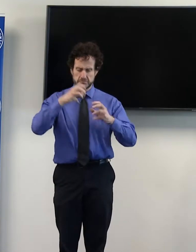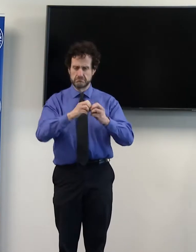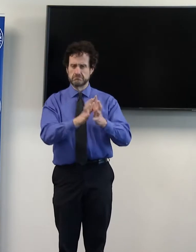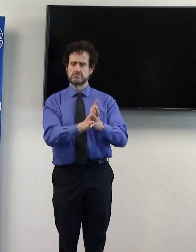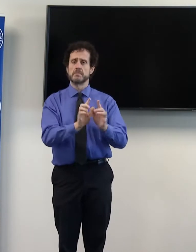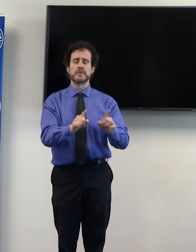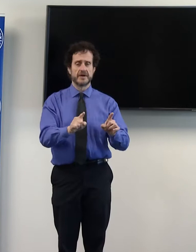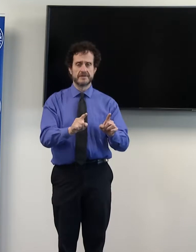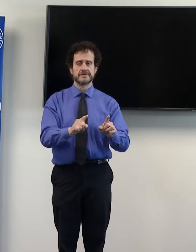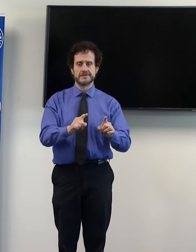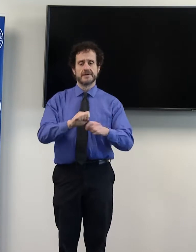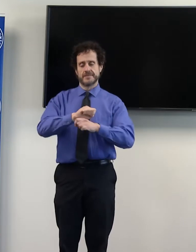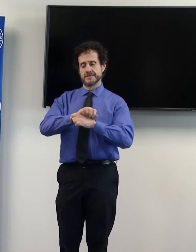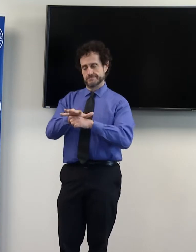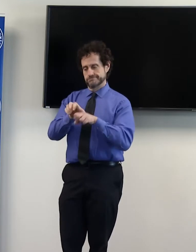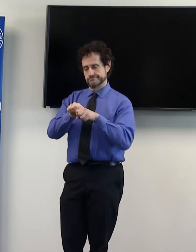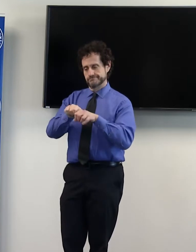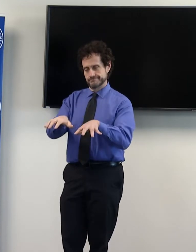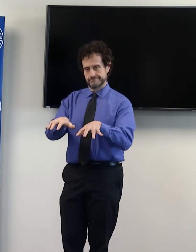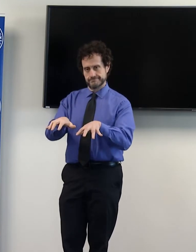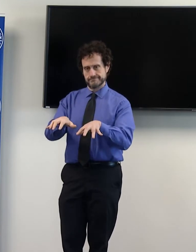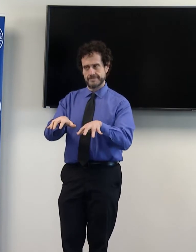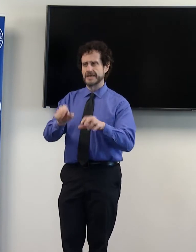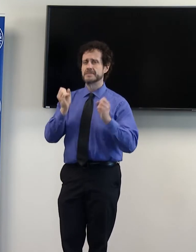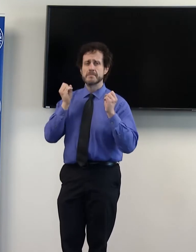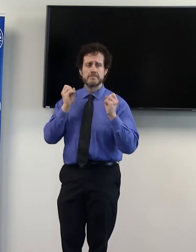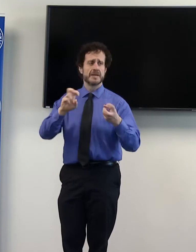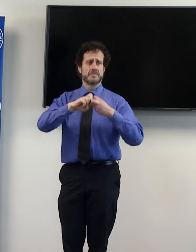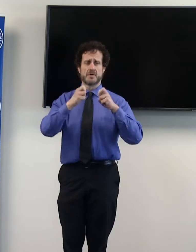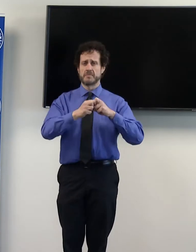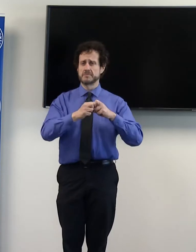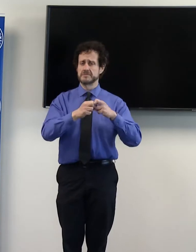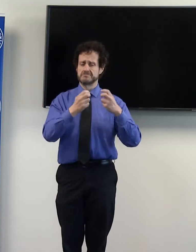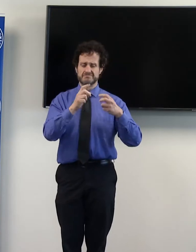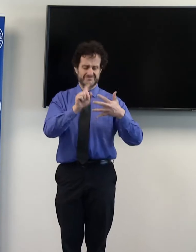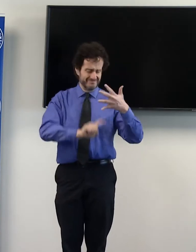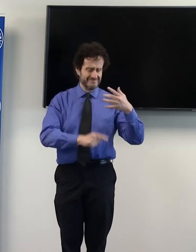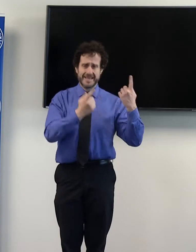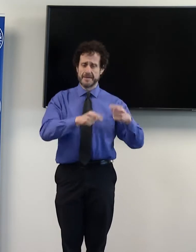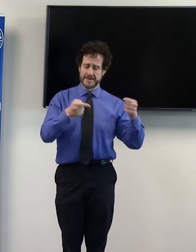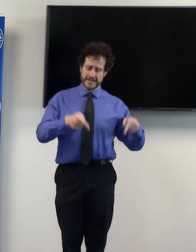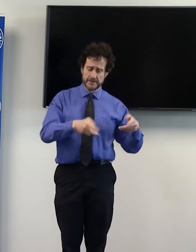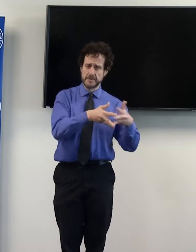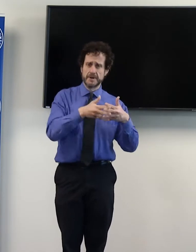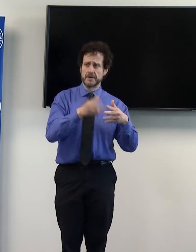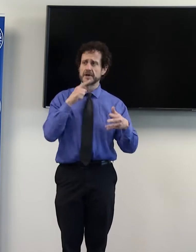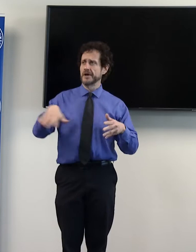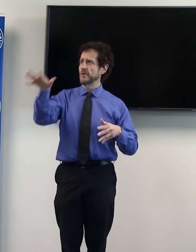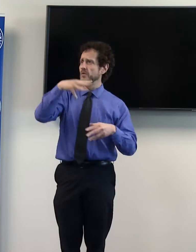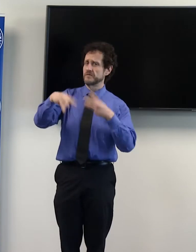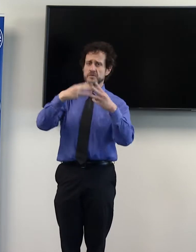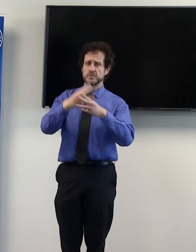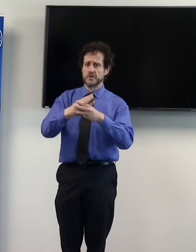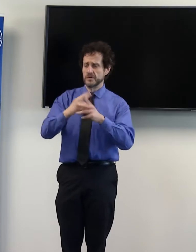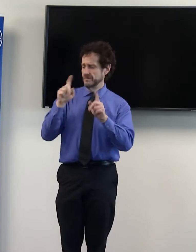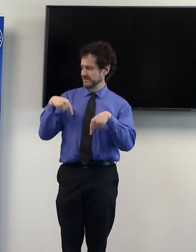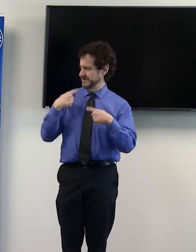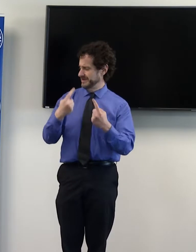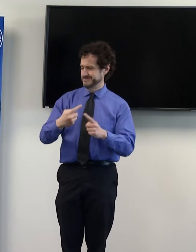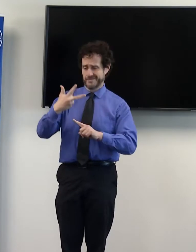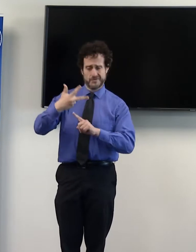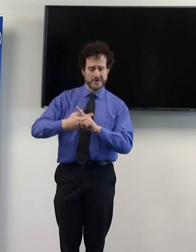the pandemic and the issues that have been going on throughout the country, throughout the world, for now going on 3 or 4 months. I lose track of